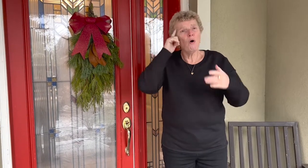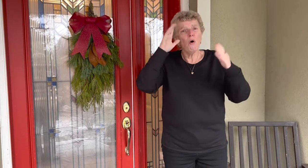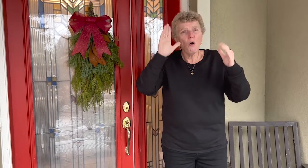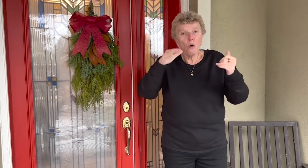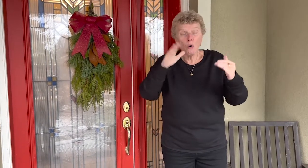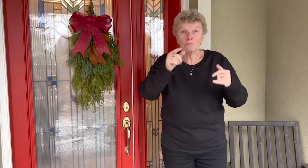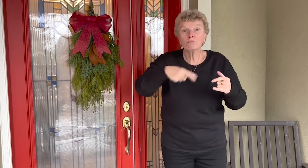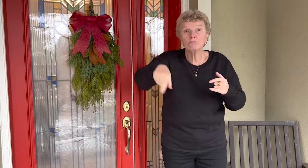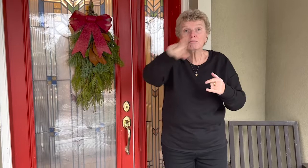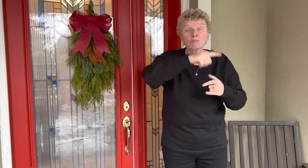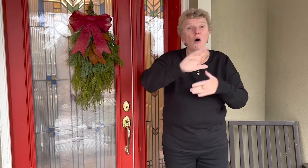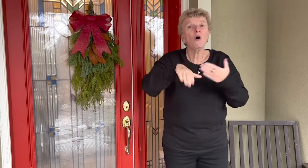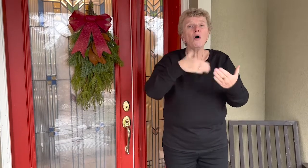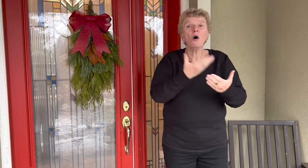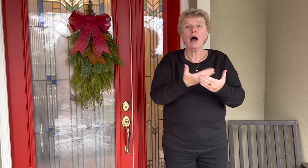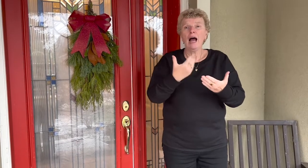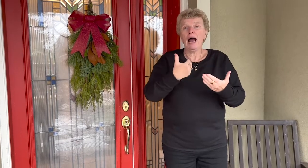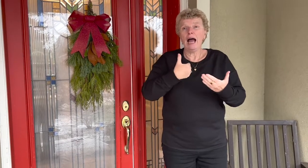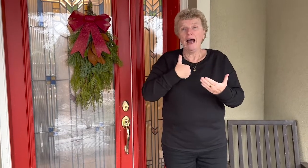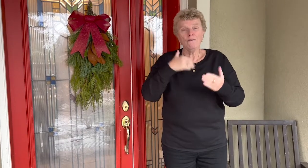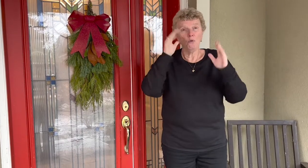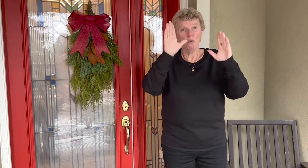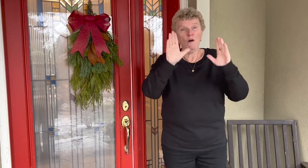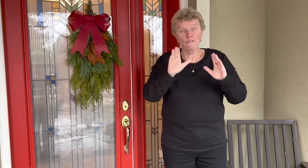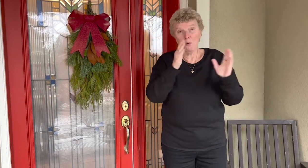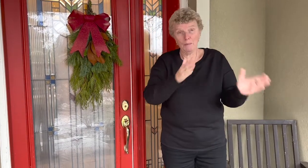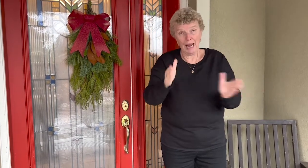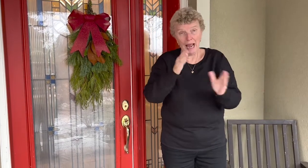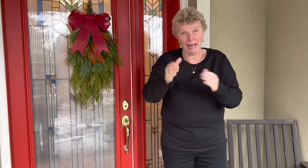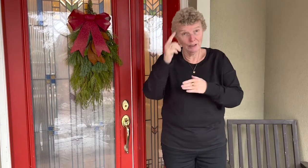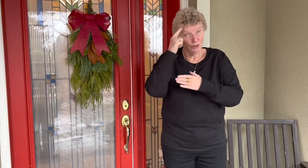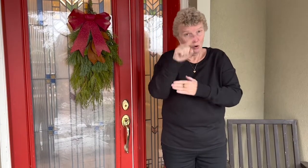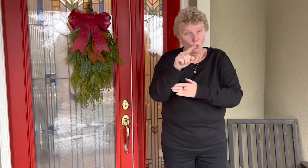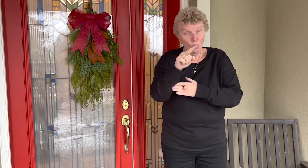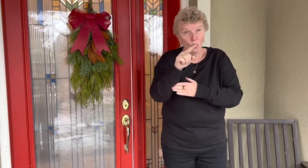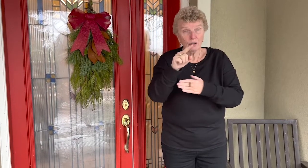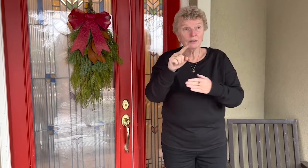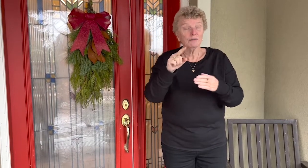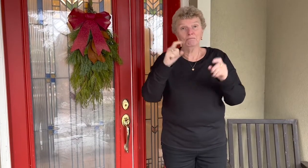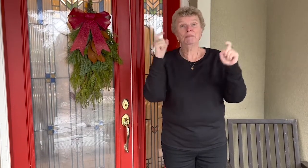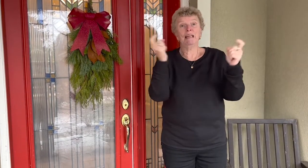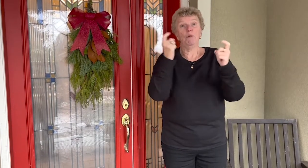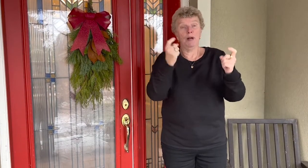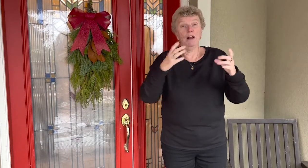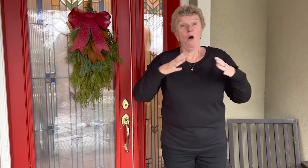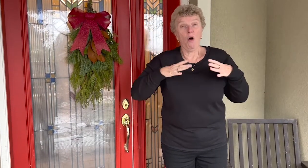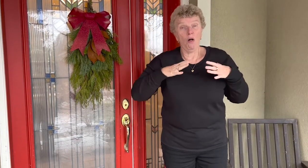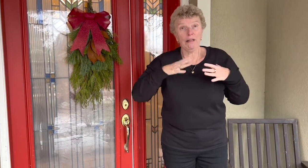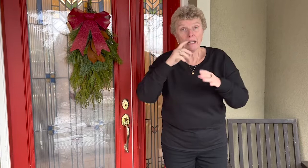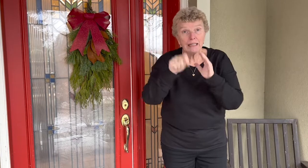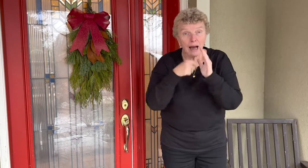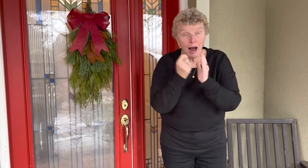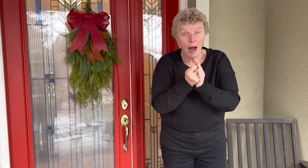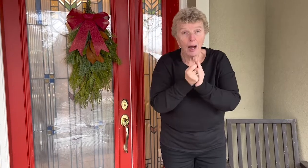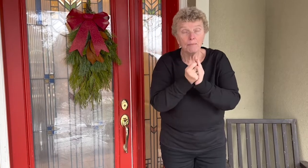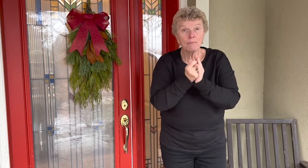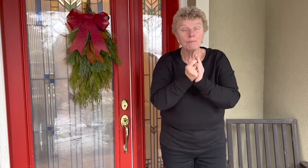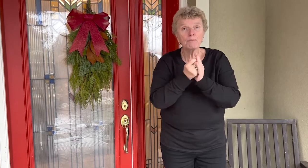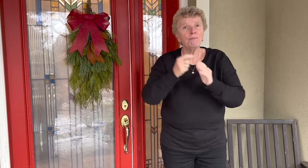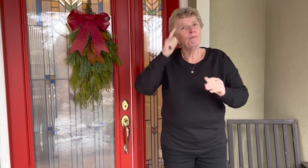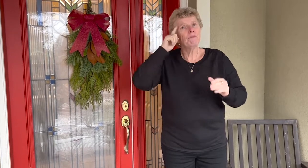Now, I hope that all of you have wonderful plans for celebrating the holiday